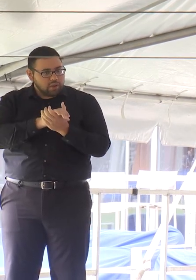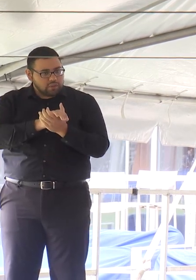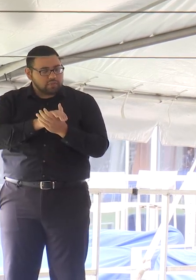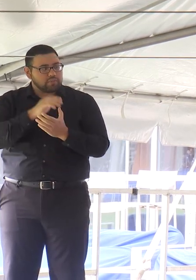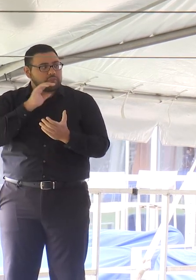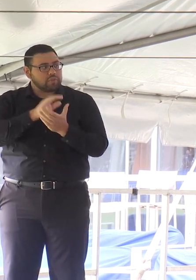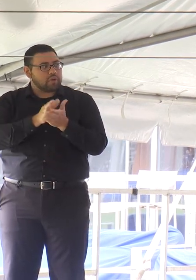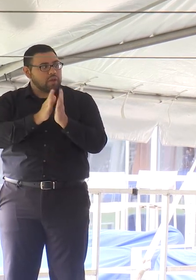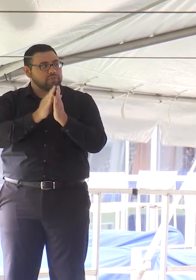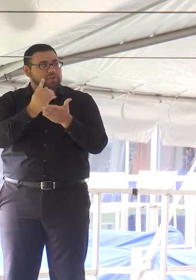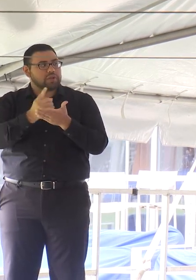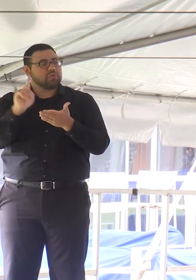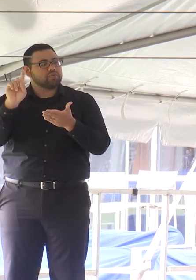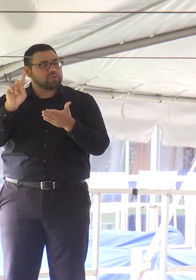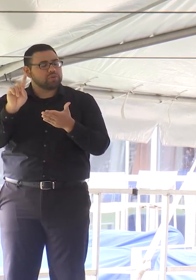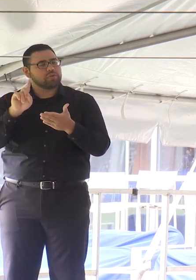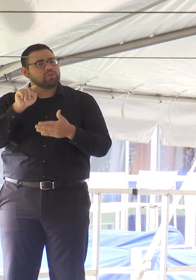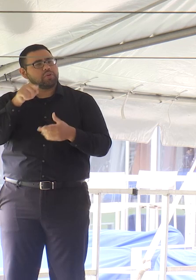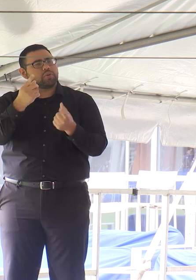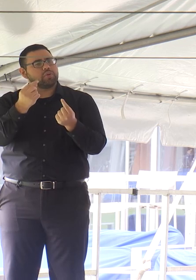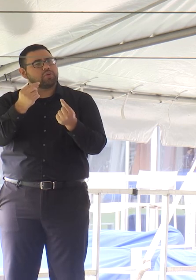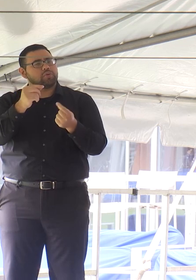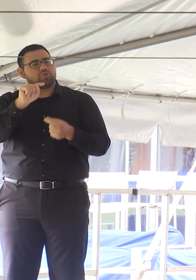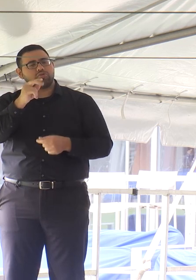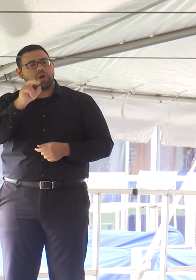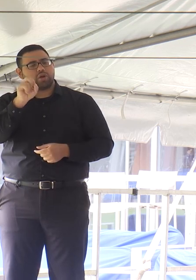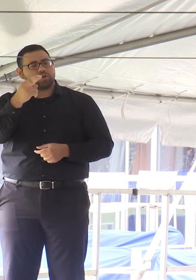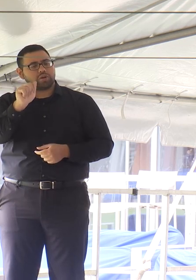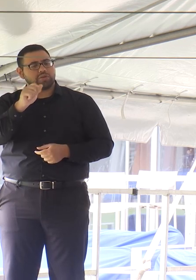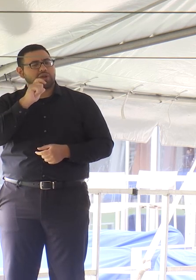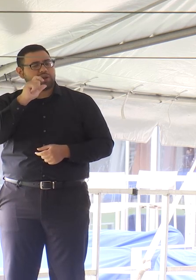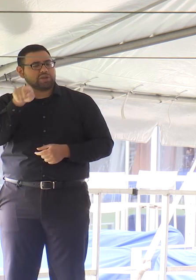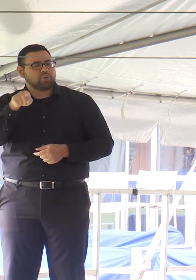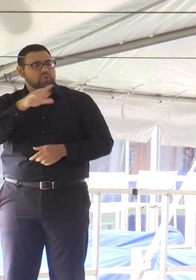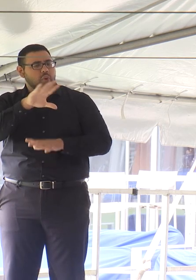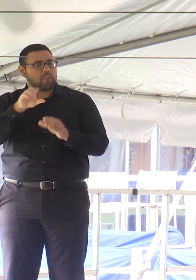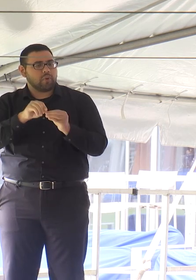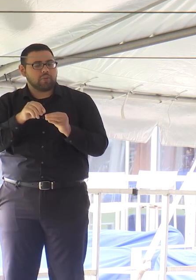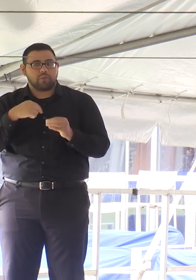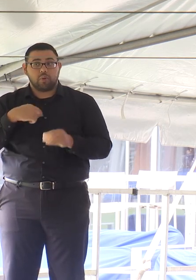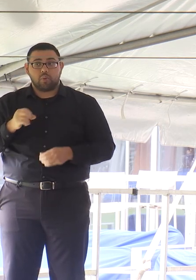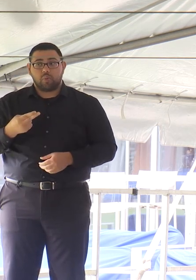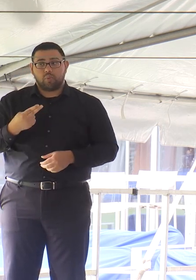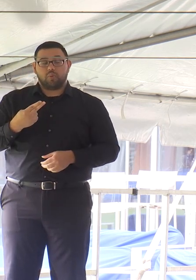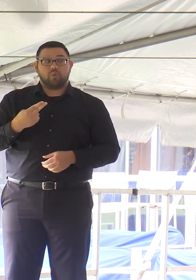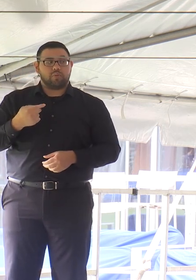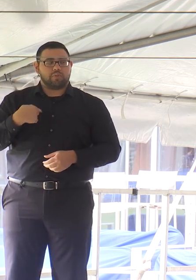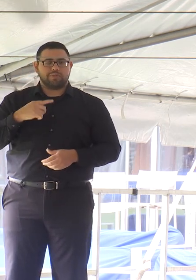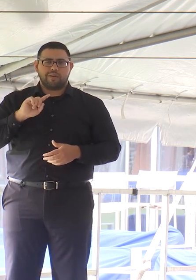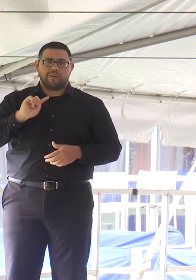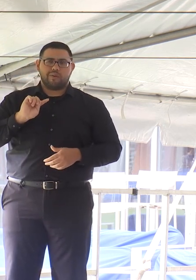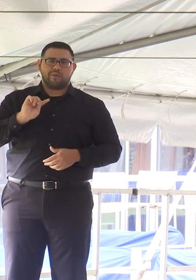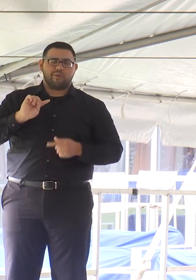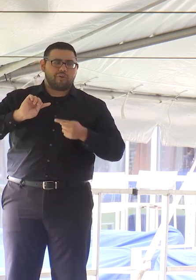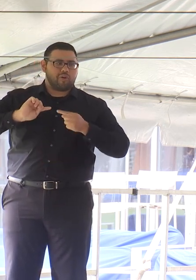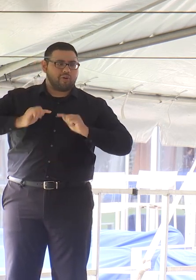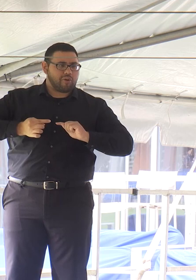my wife asked me last week, what are you going to do when Tasha doesn't need you anymore? Oh, that hurts. You